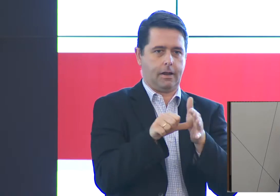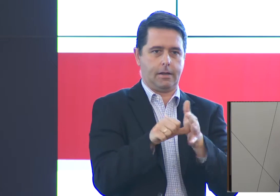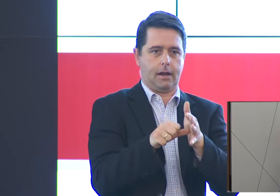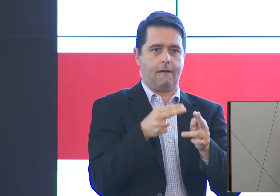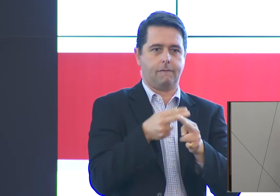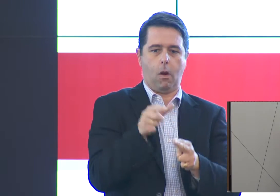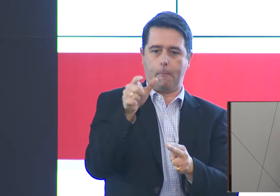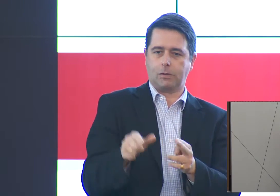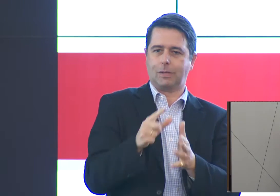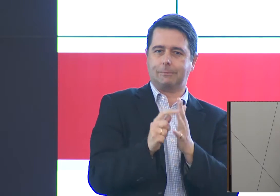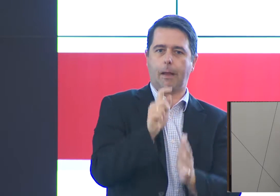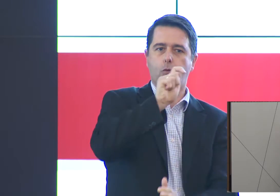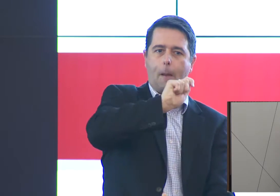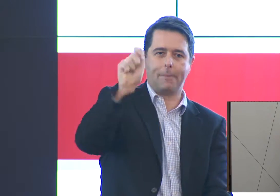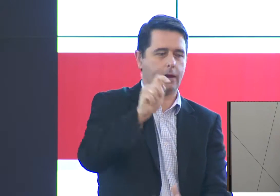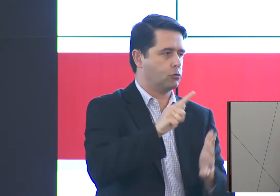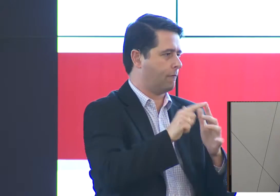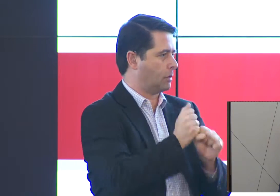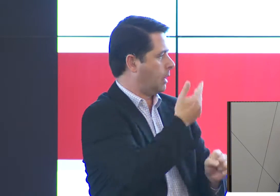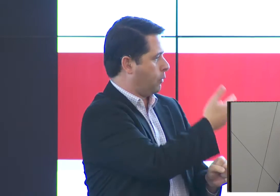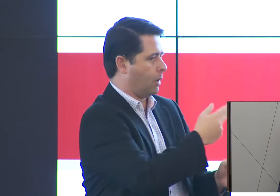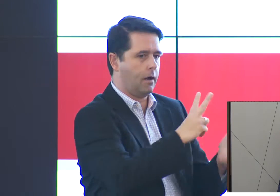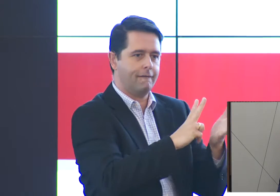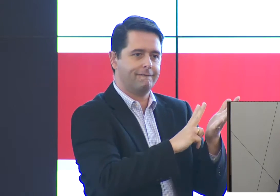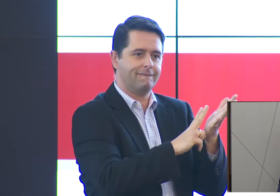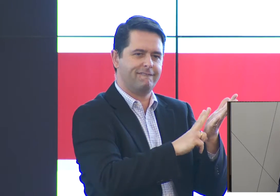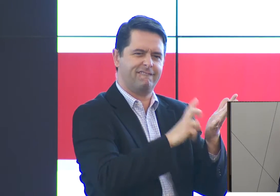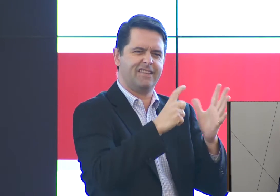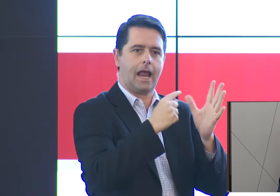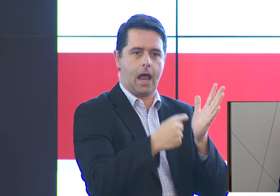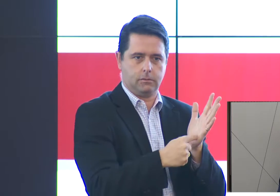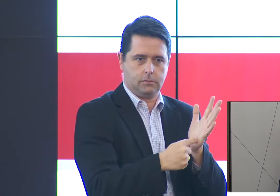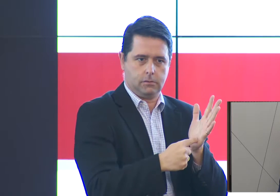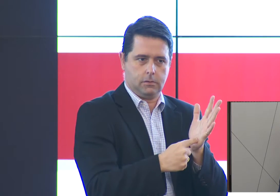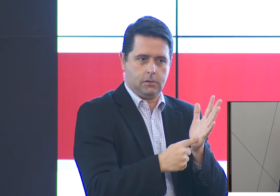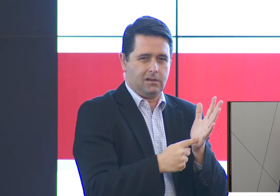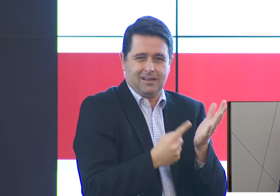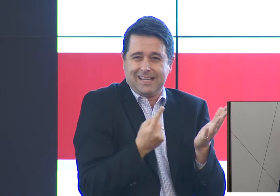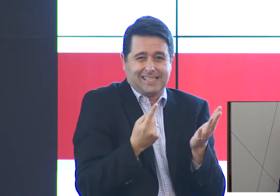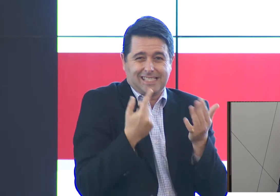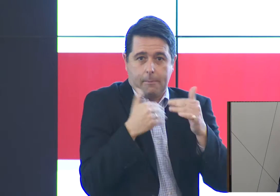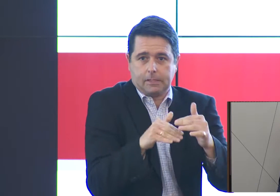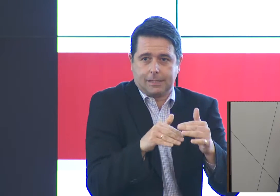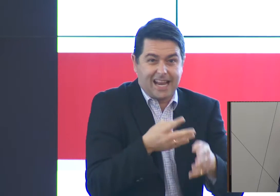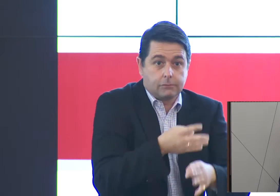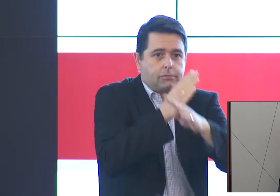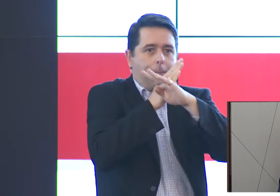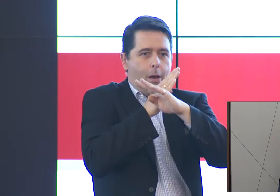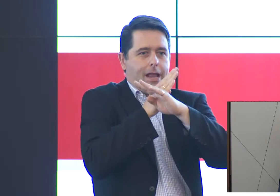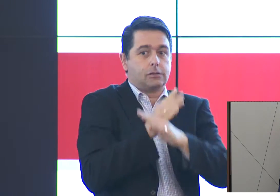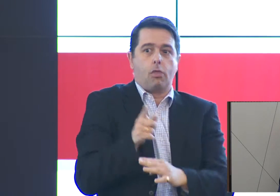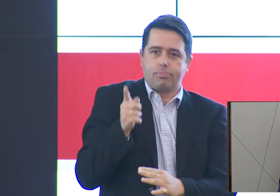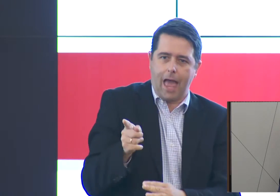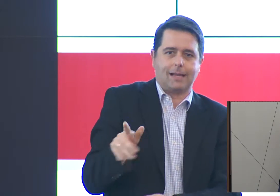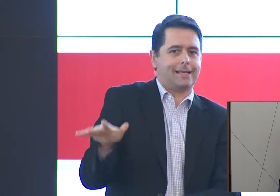avenue. And at the moment, there's limited funding for a person with a disability to appeal. So, for example, VCAT. It's